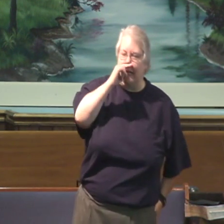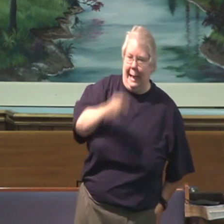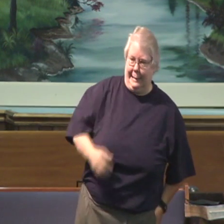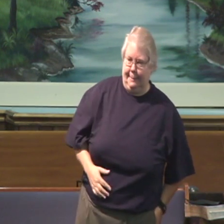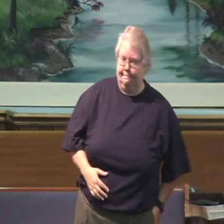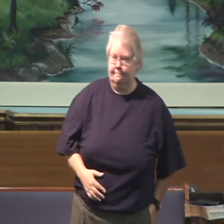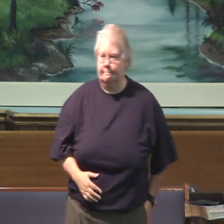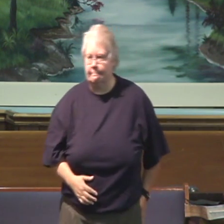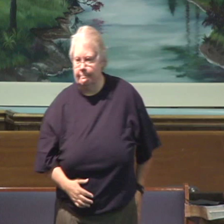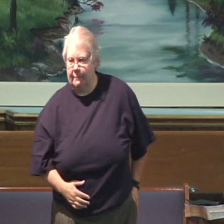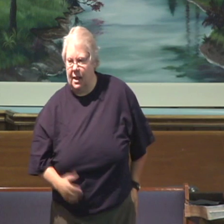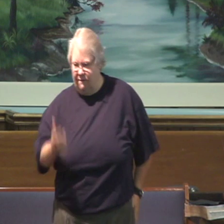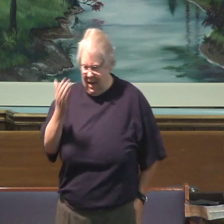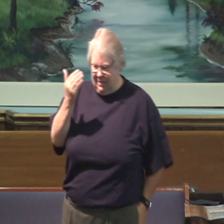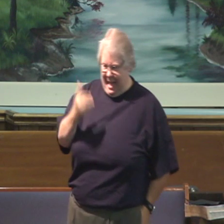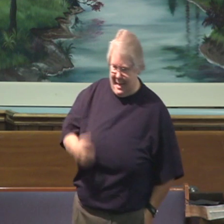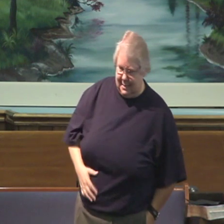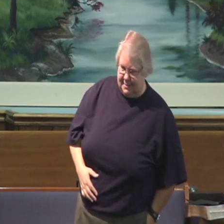kid. 15.